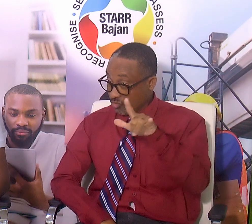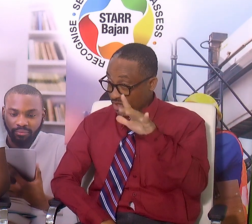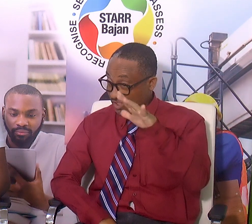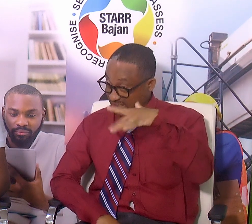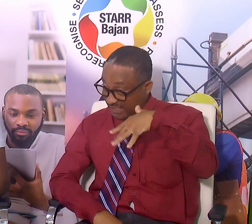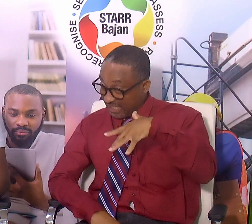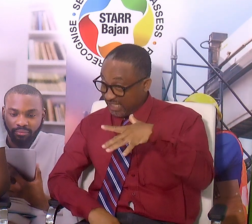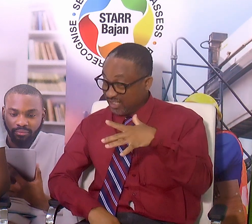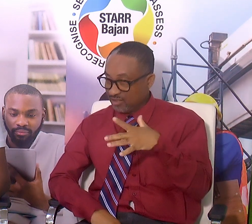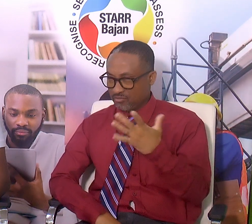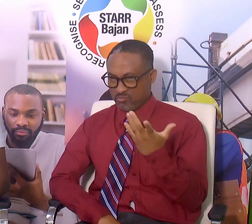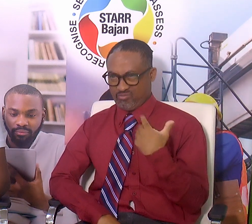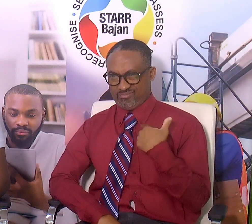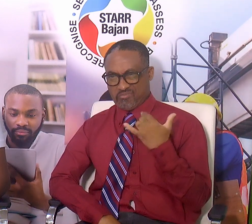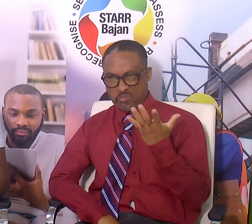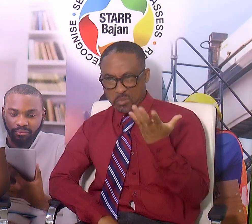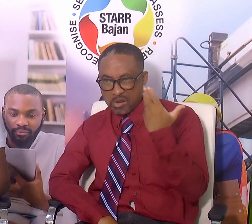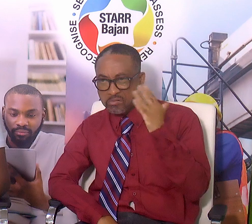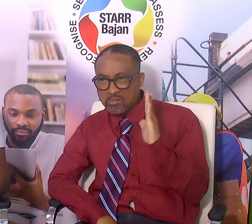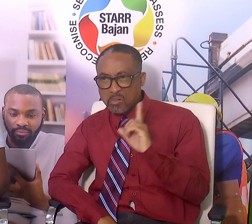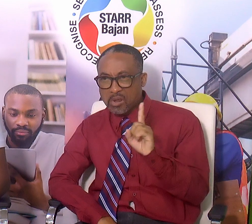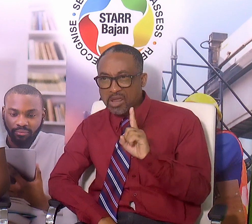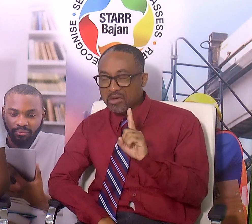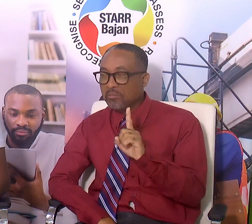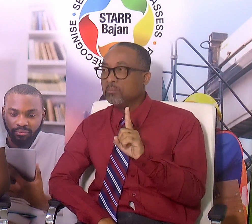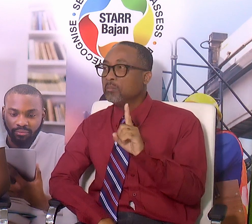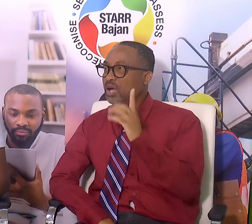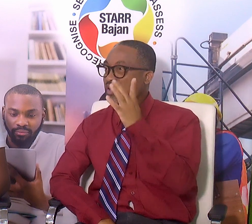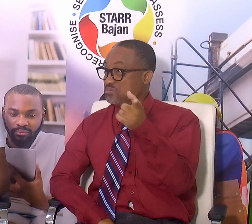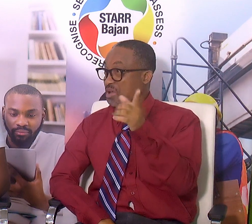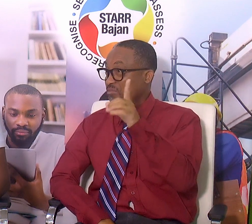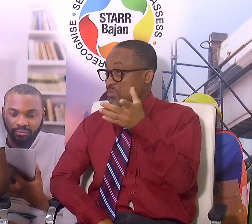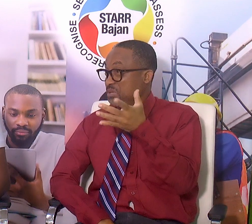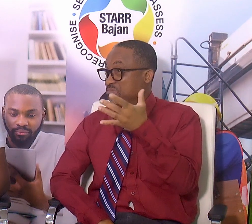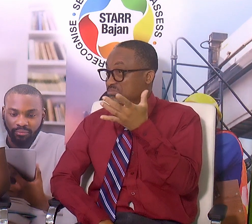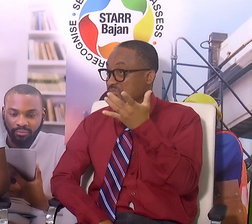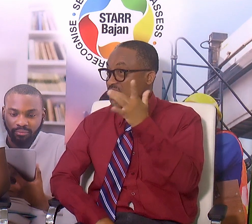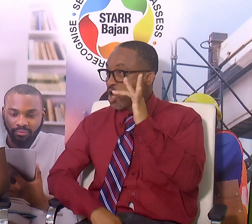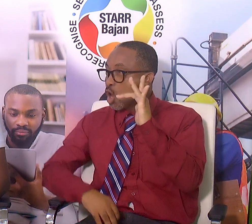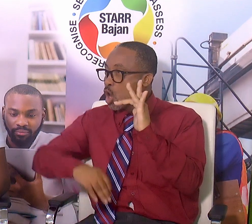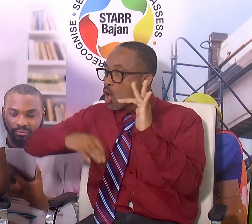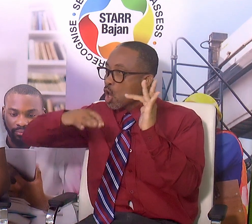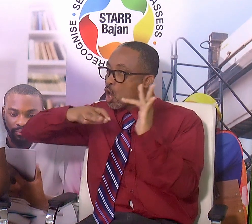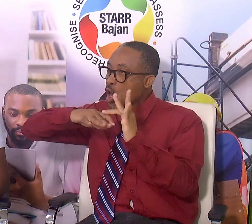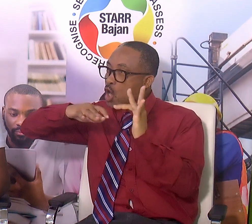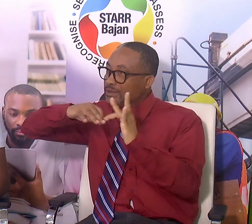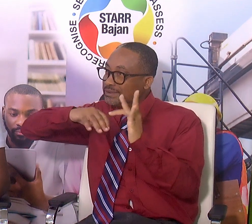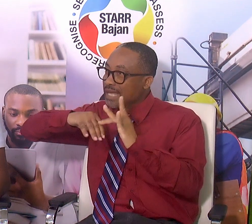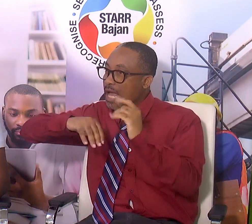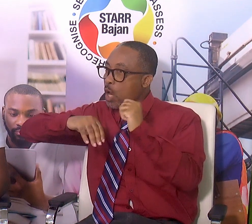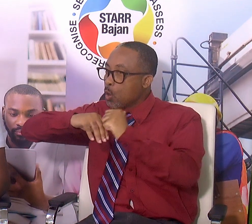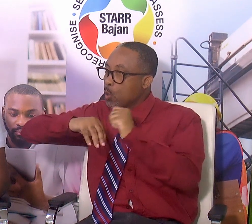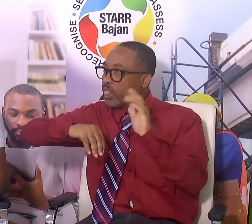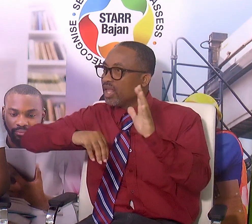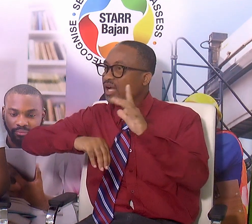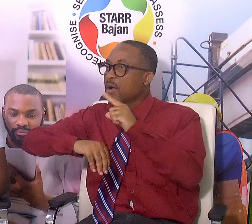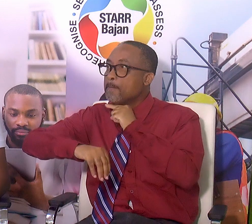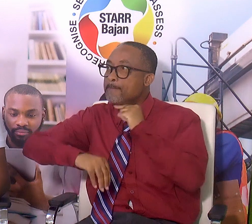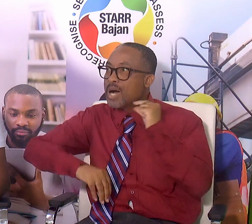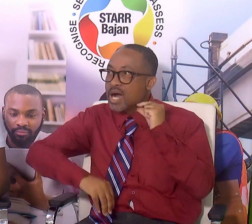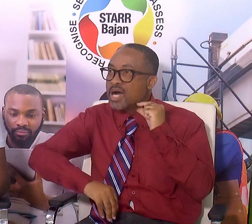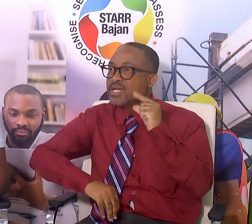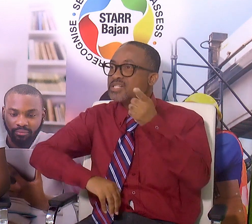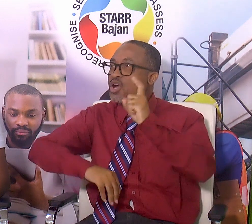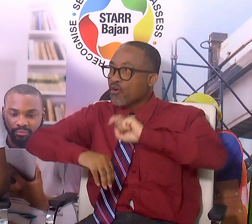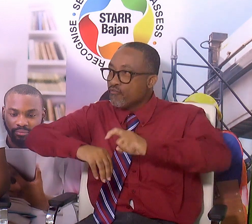I really didn't know about or have any idea about studying, but then my family told me about an opportunity,